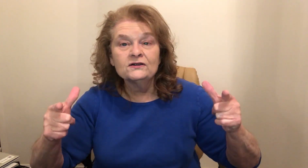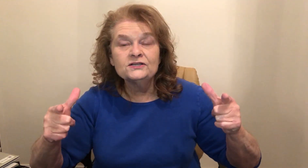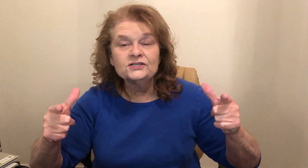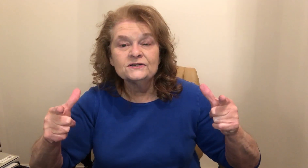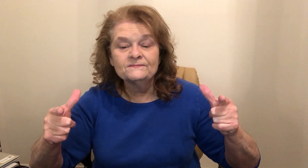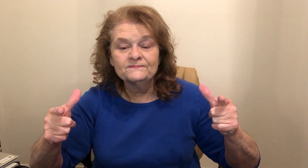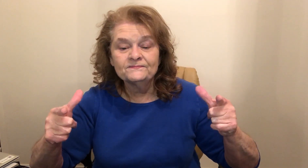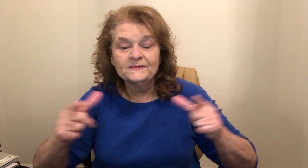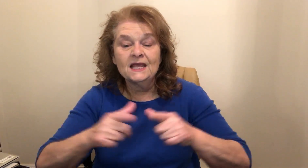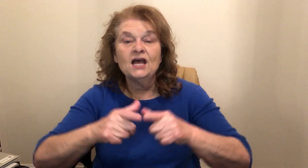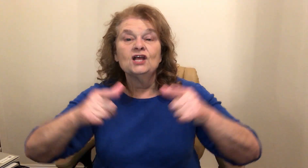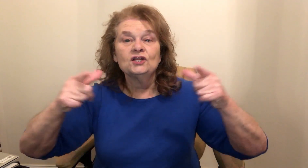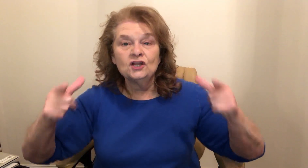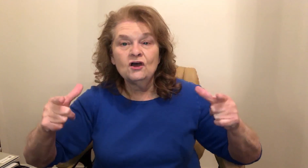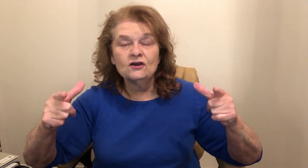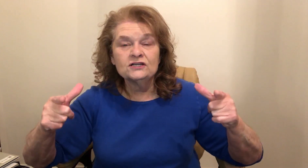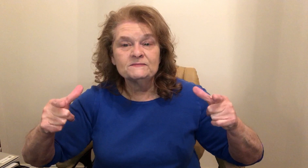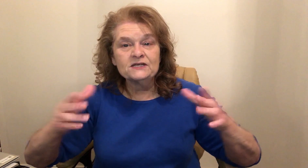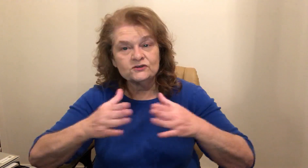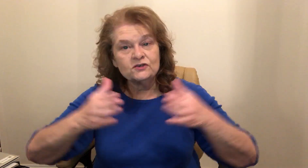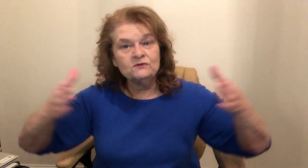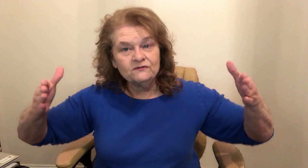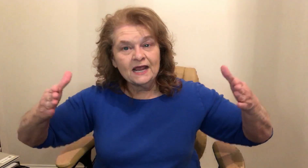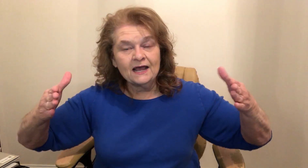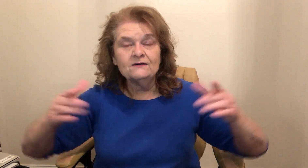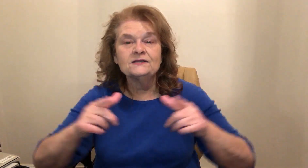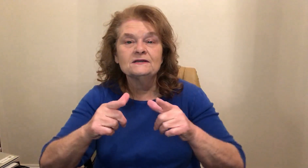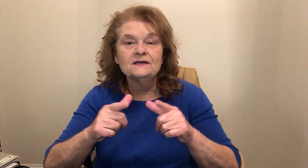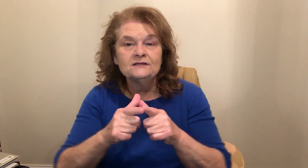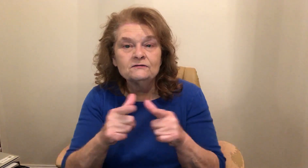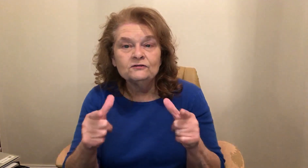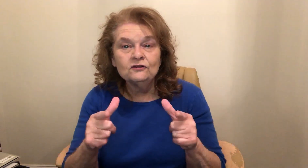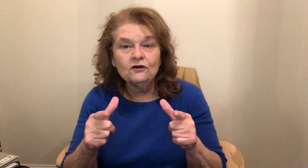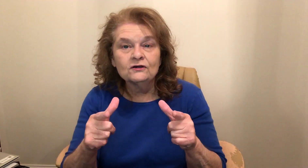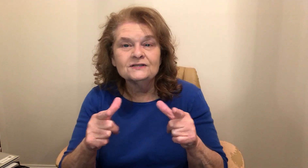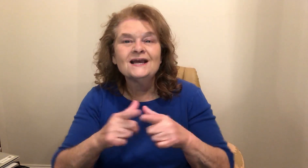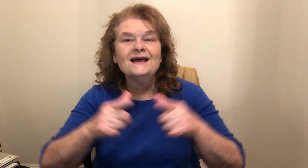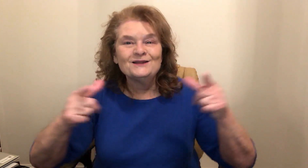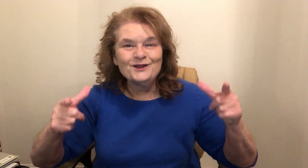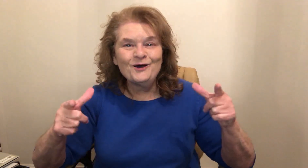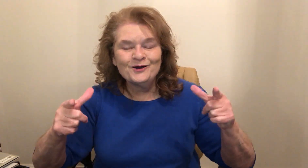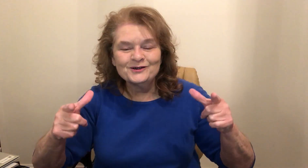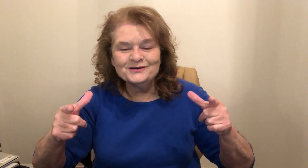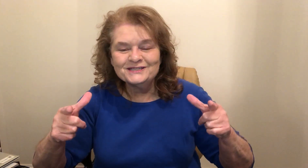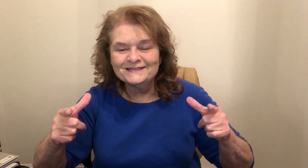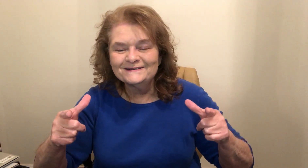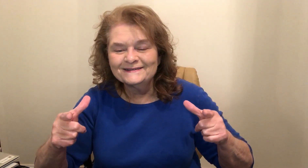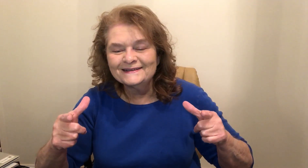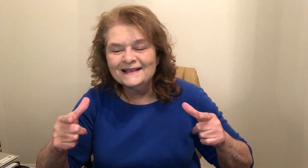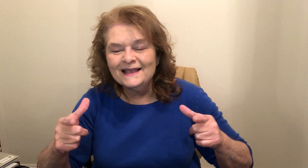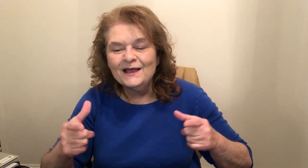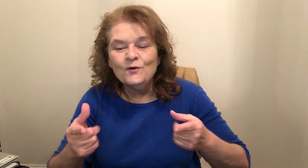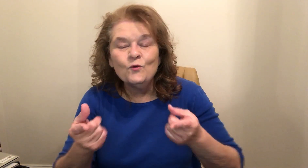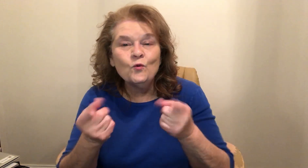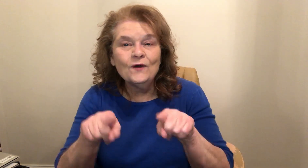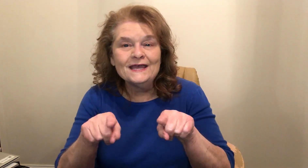Large. Large, and make sure you move it out. Don't do large. Large.